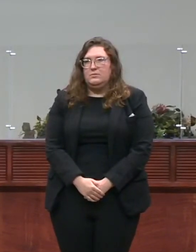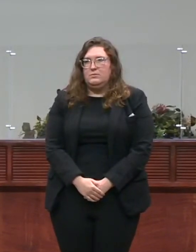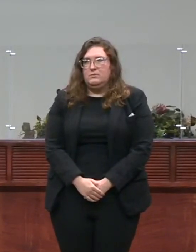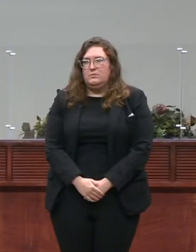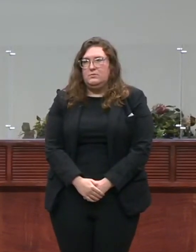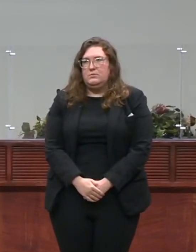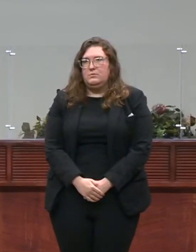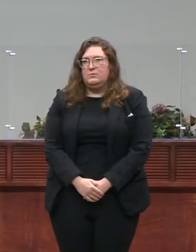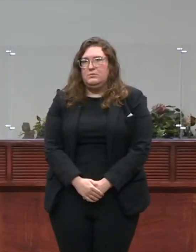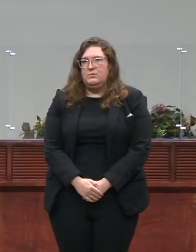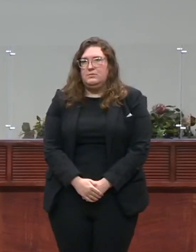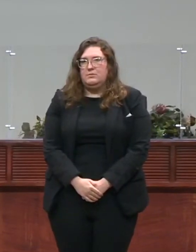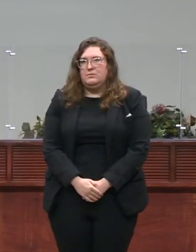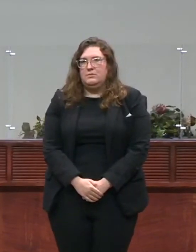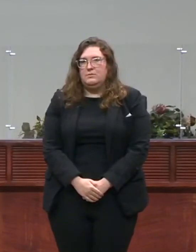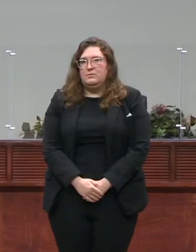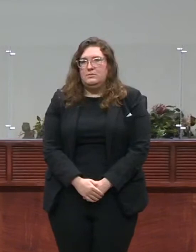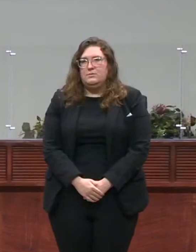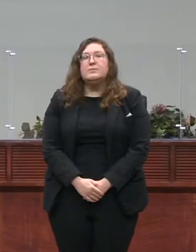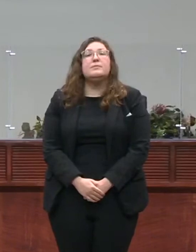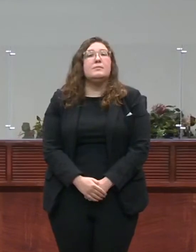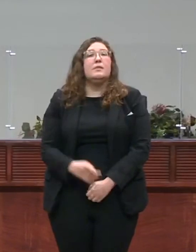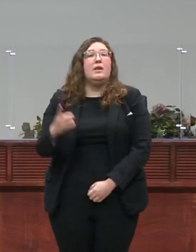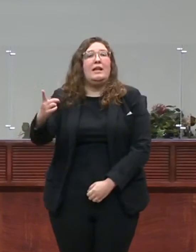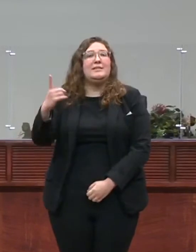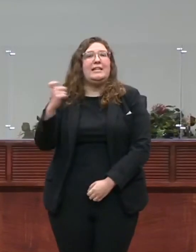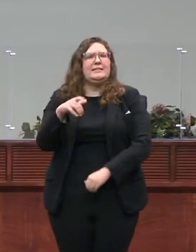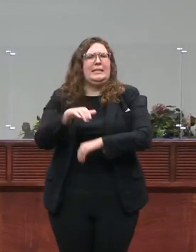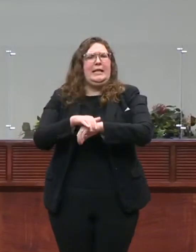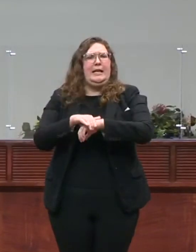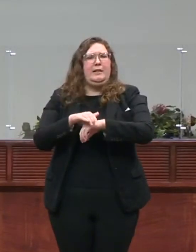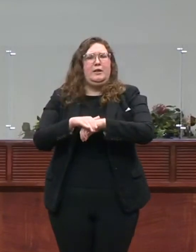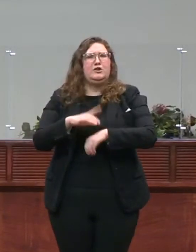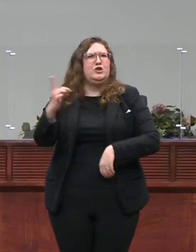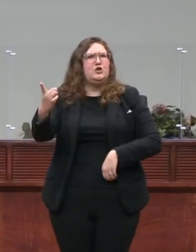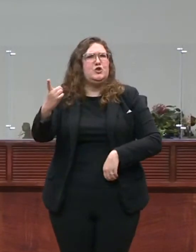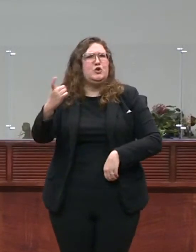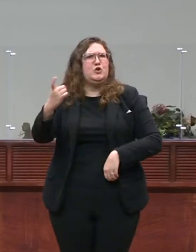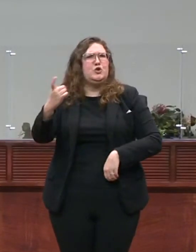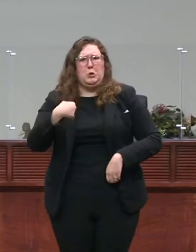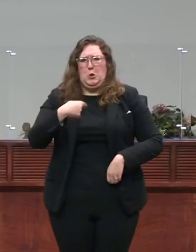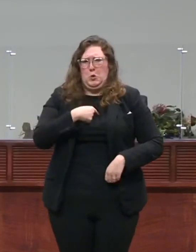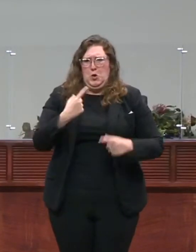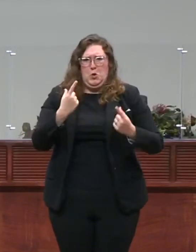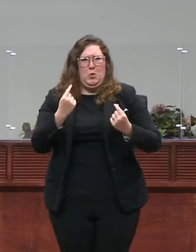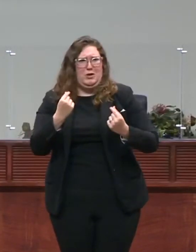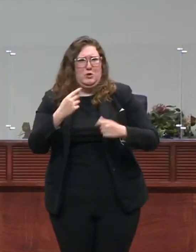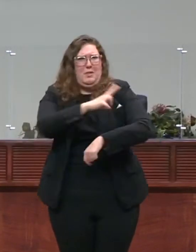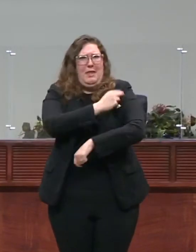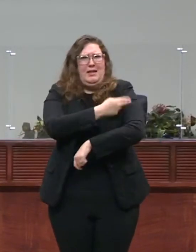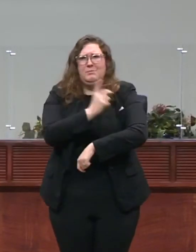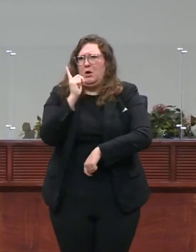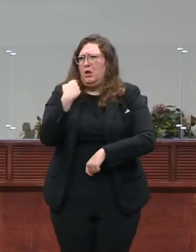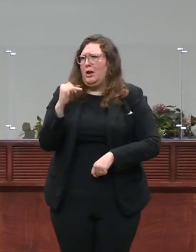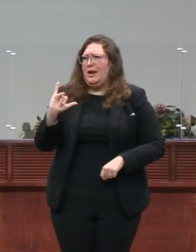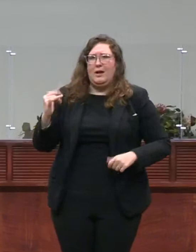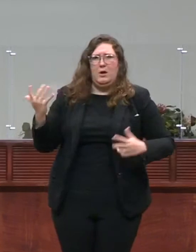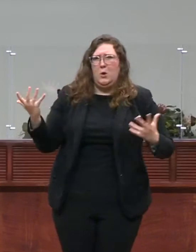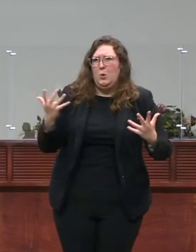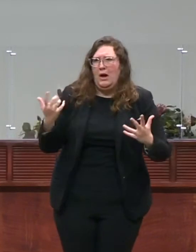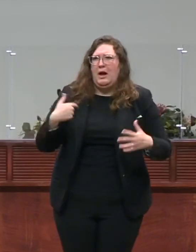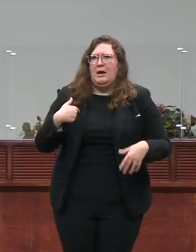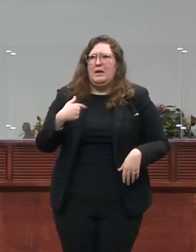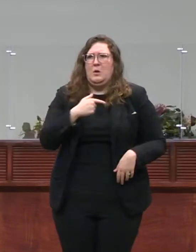% de positividad? So the questions were, what are we doing and what are the conditions in the hospital? And if we can mention that